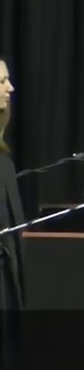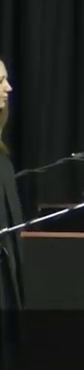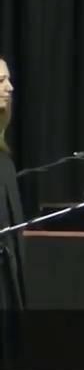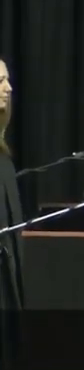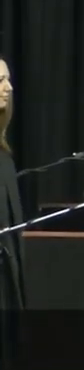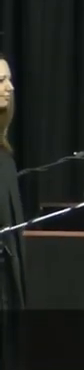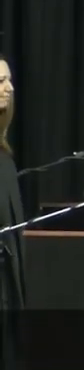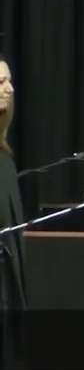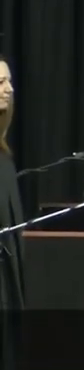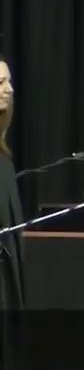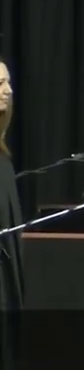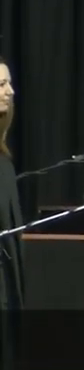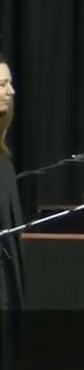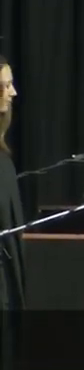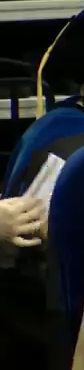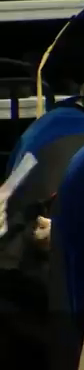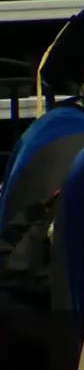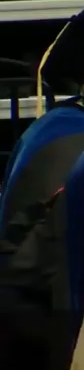Catherine Stauffer.